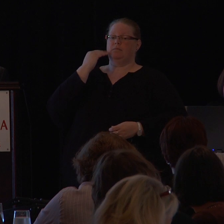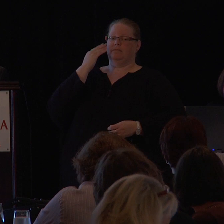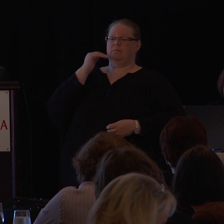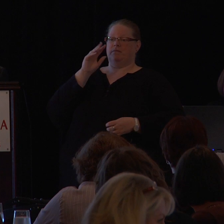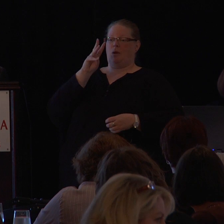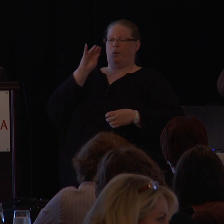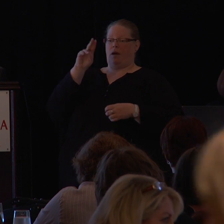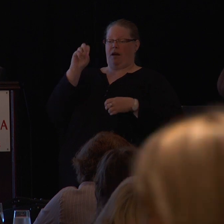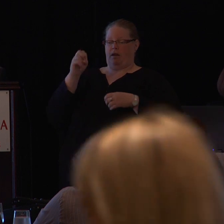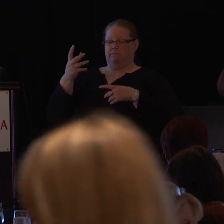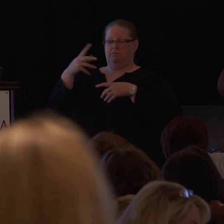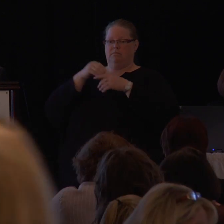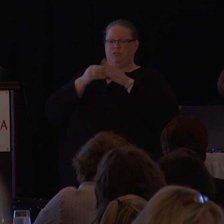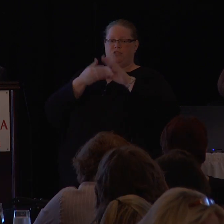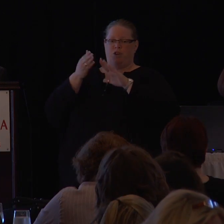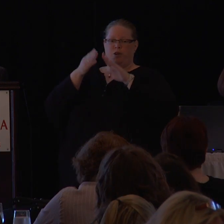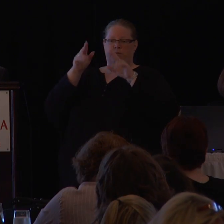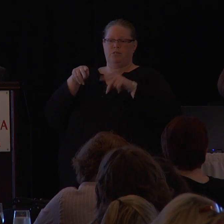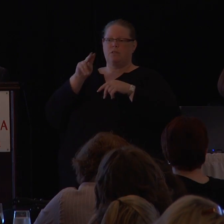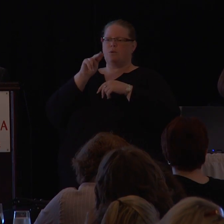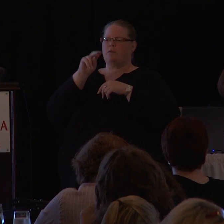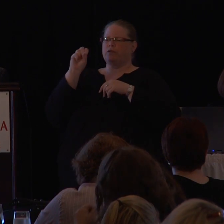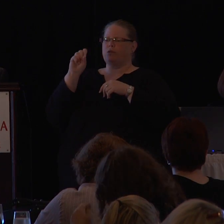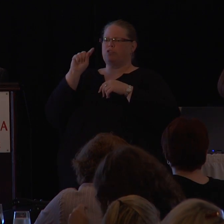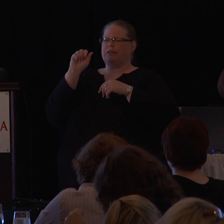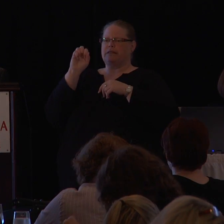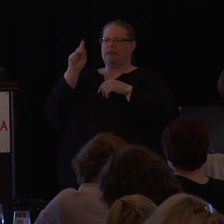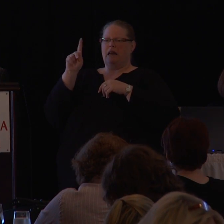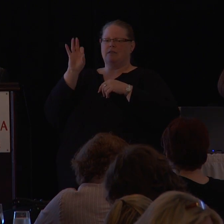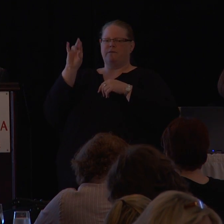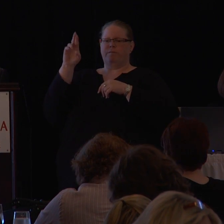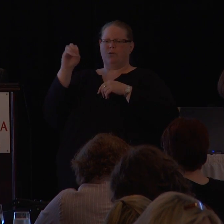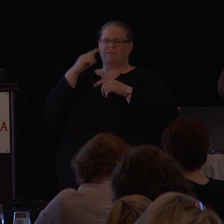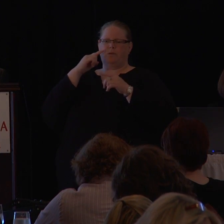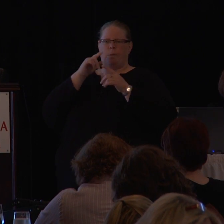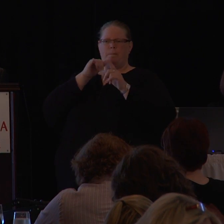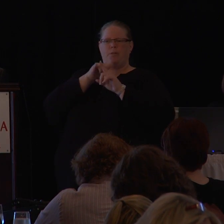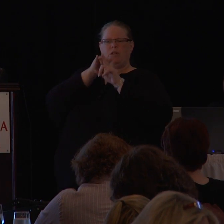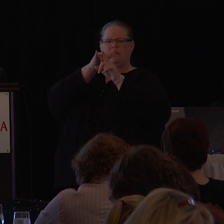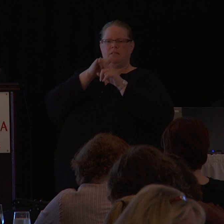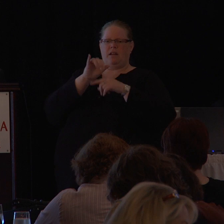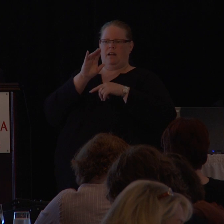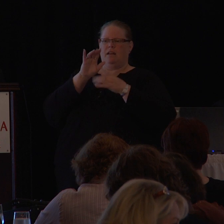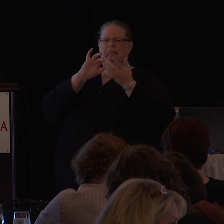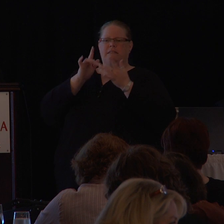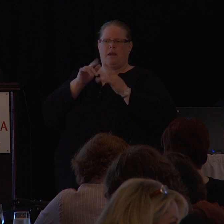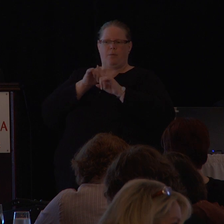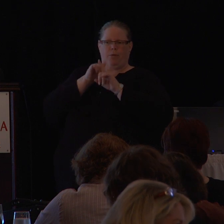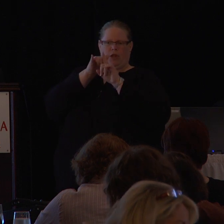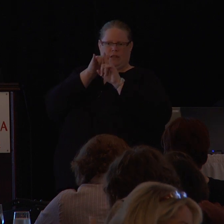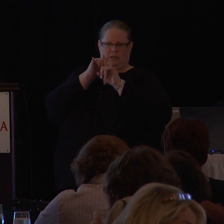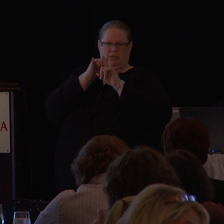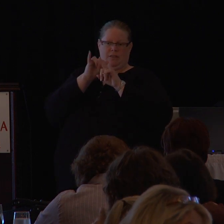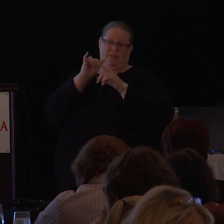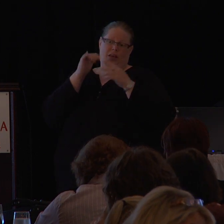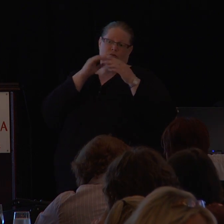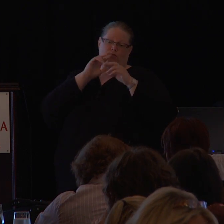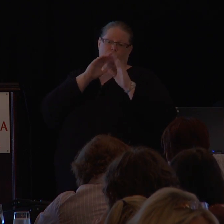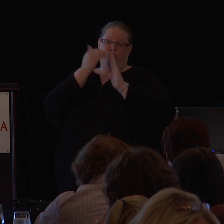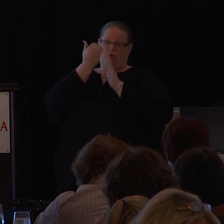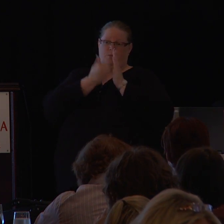as chair of the Nova Scotia Task Force on Bullying and Cyberbullying, which released its report in